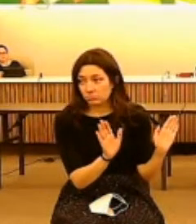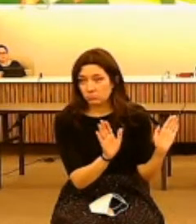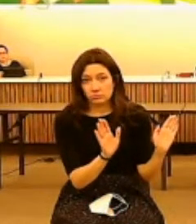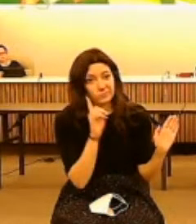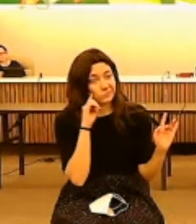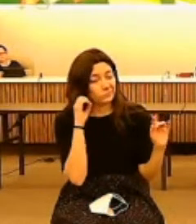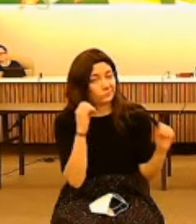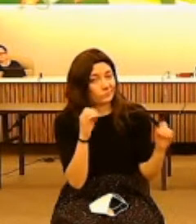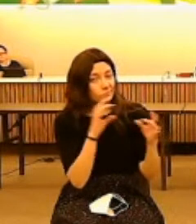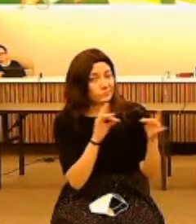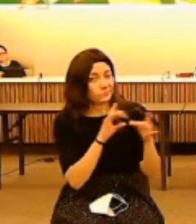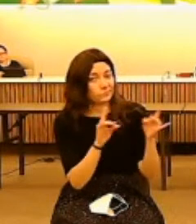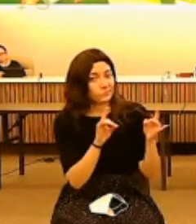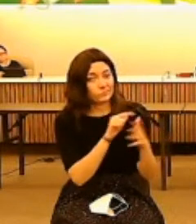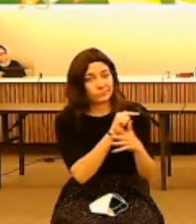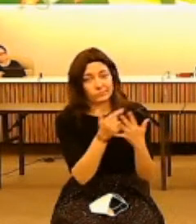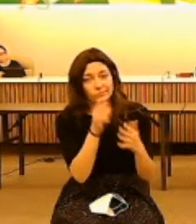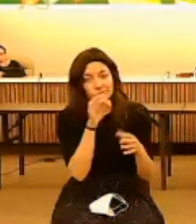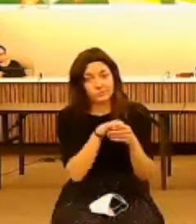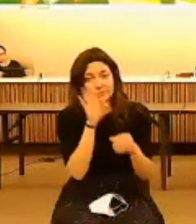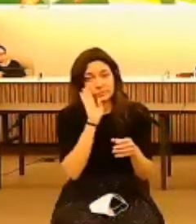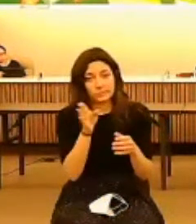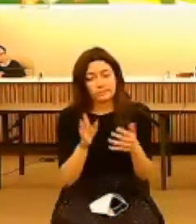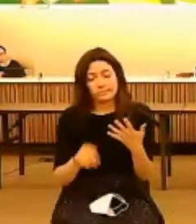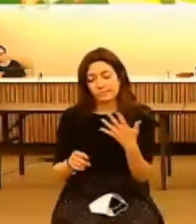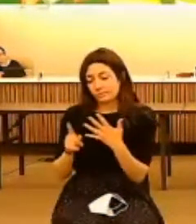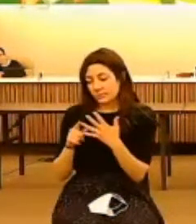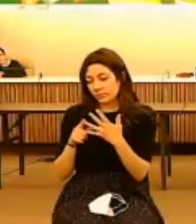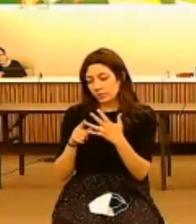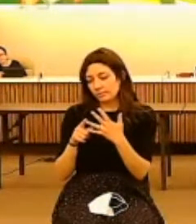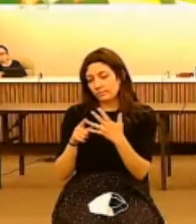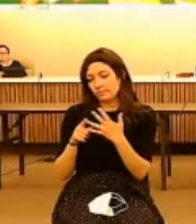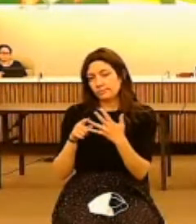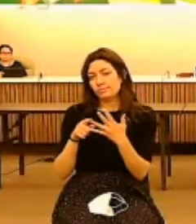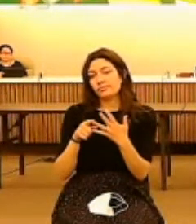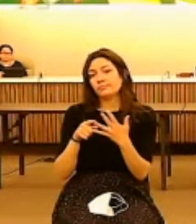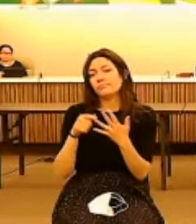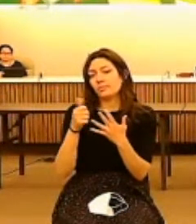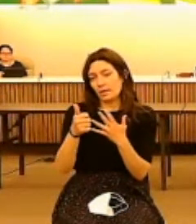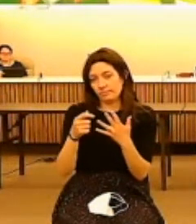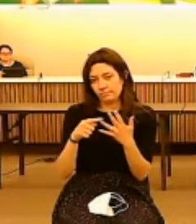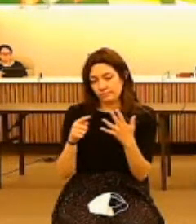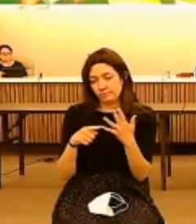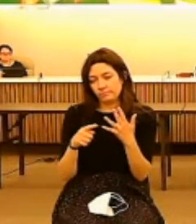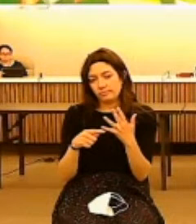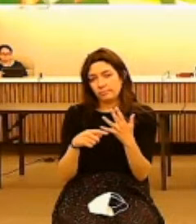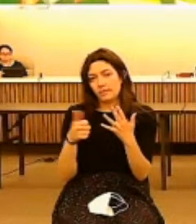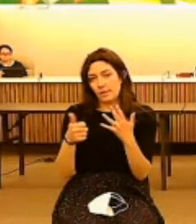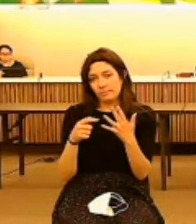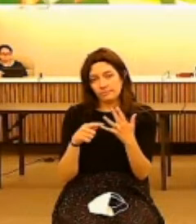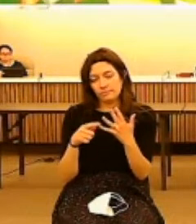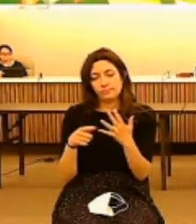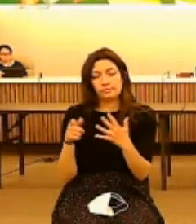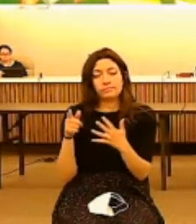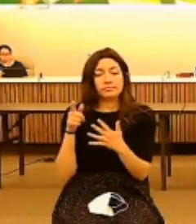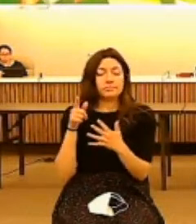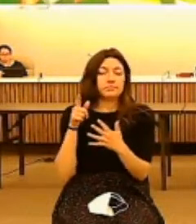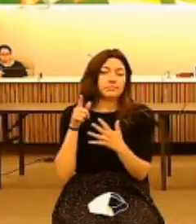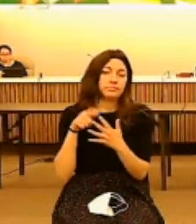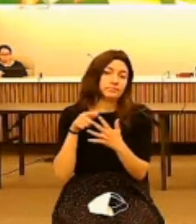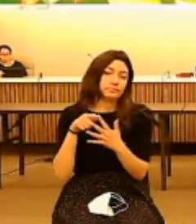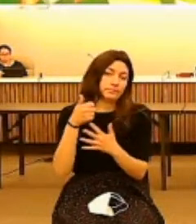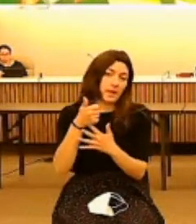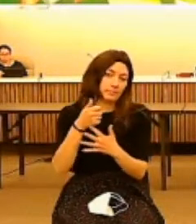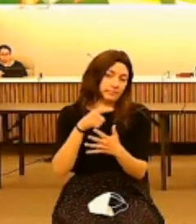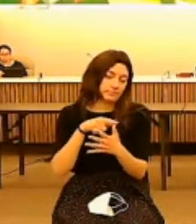Hearing none, please call the roll. Councilmember Safranek? Aye. Councilmember Bolzner? Aye. Councilmember